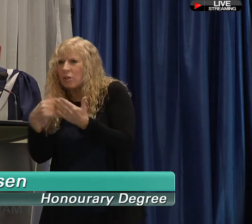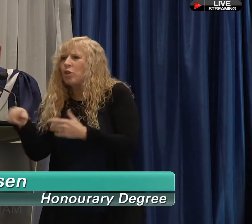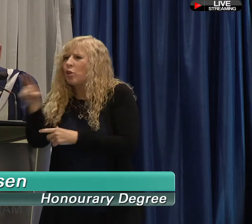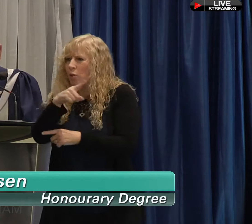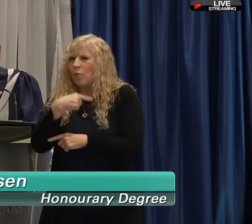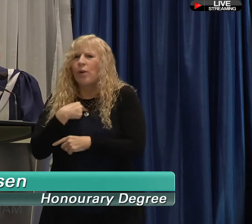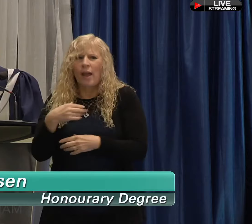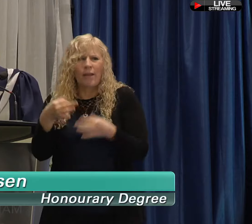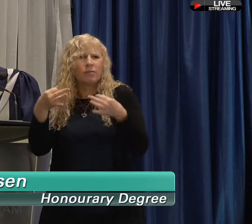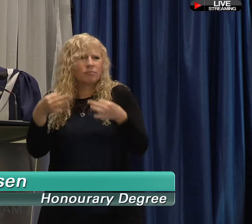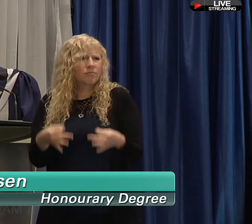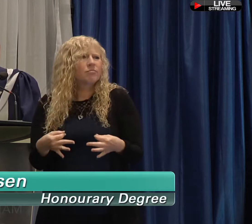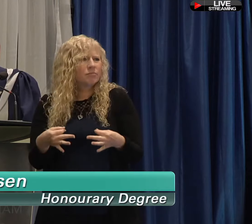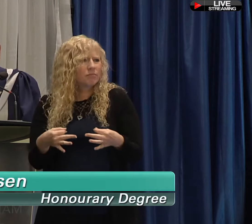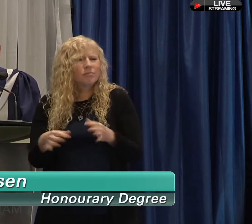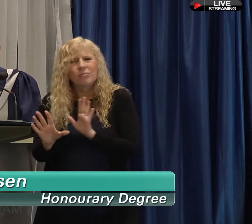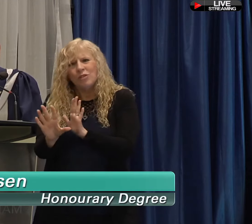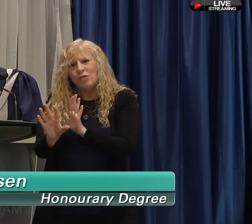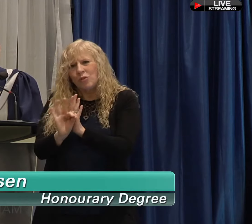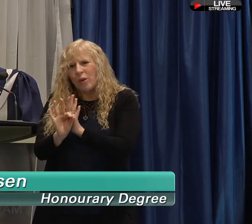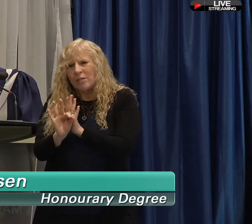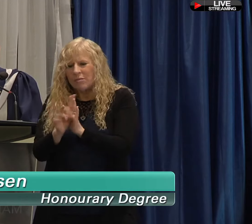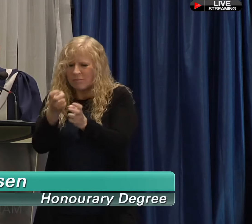choice to be a part of the solution.